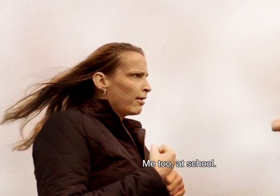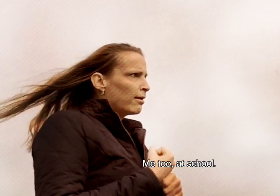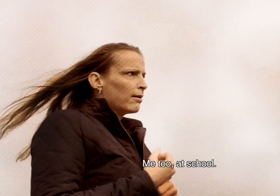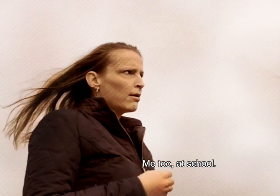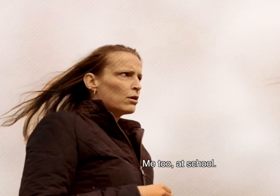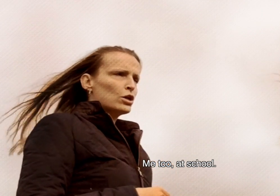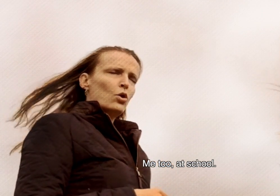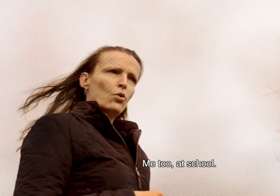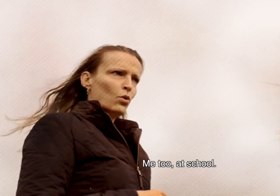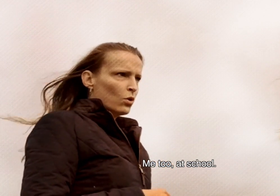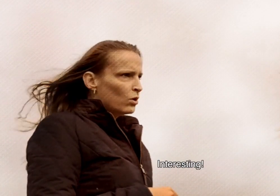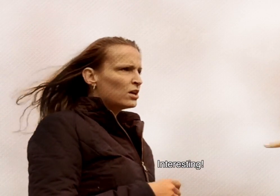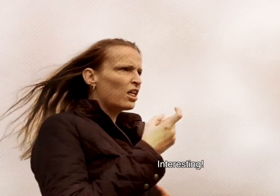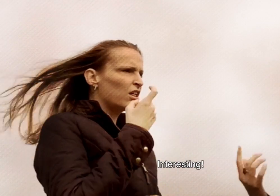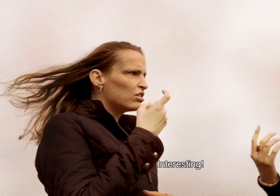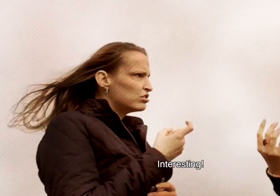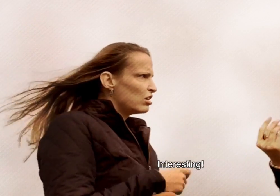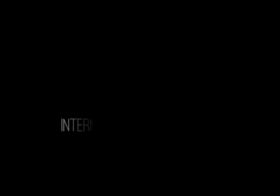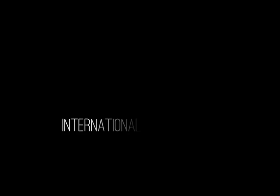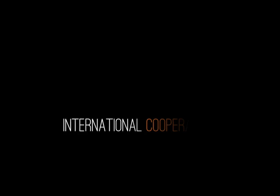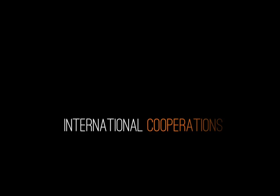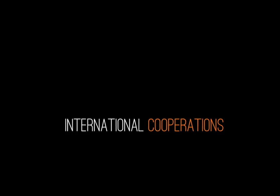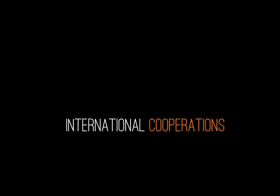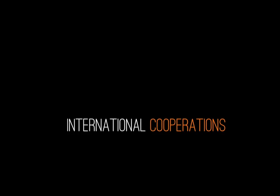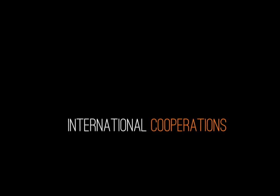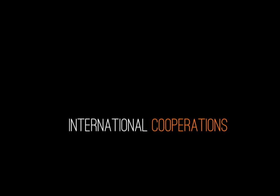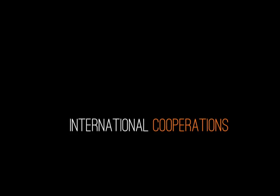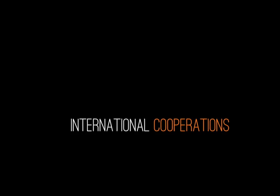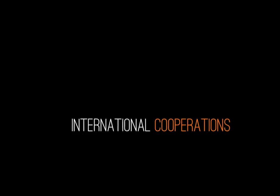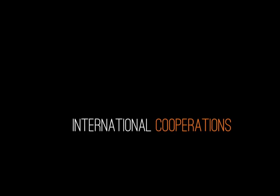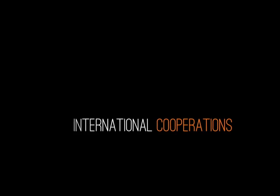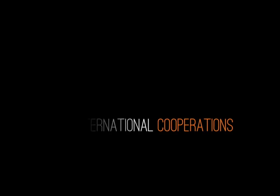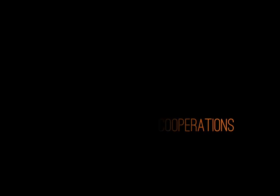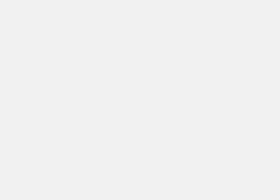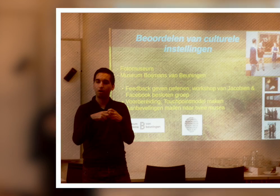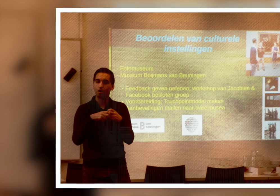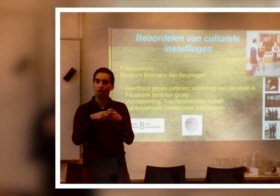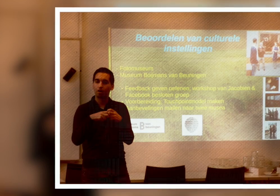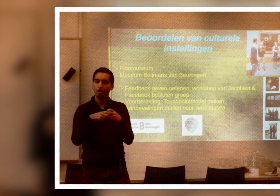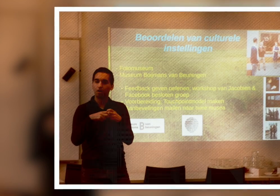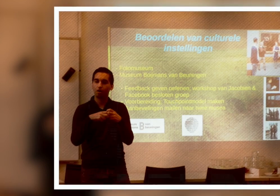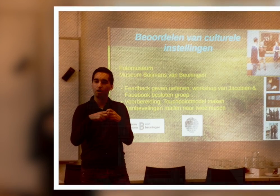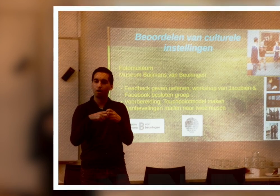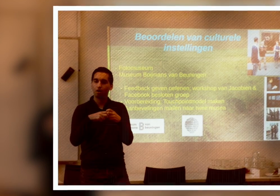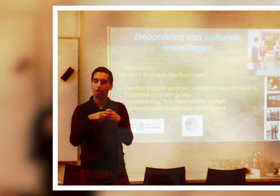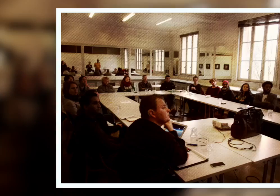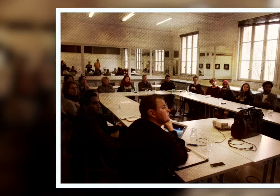front door, demanding you to come out. You need to get on my level to know what I'm about. Cause we